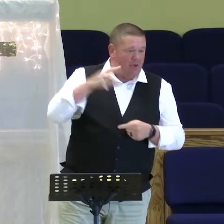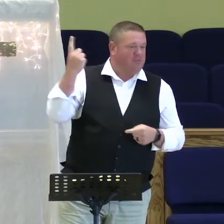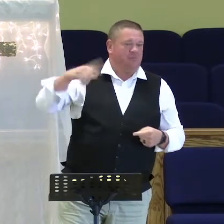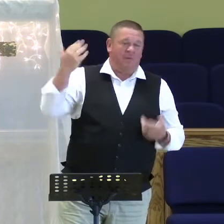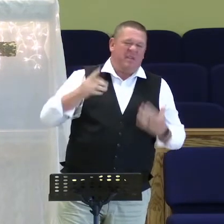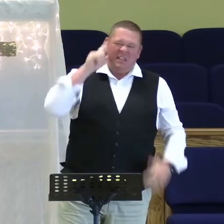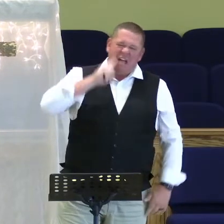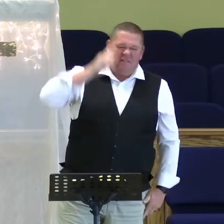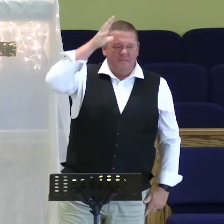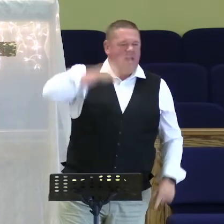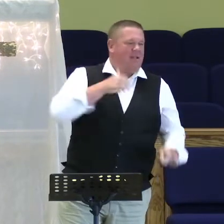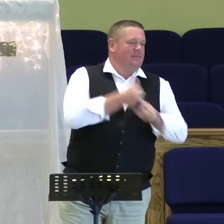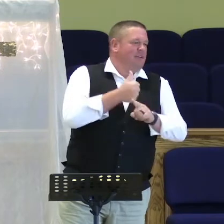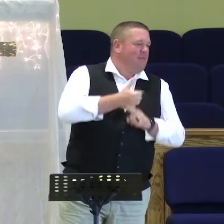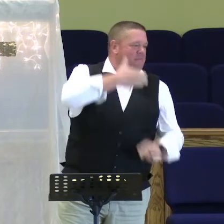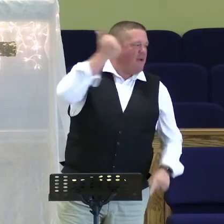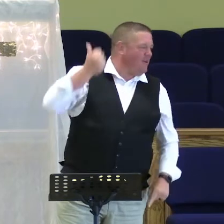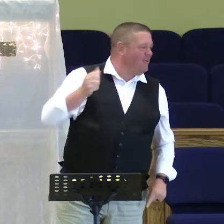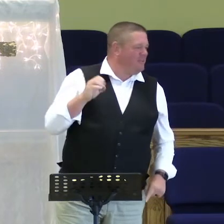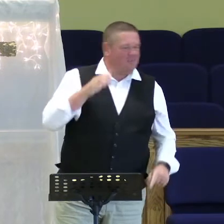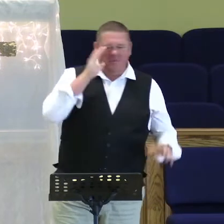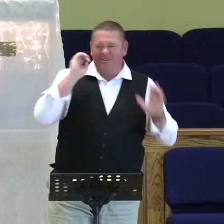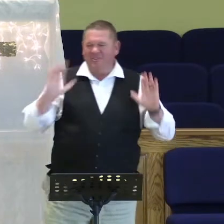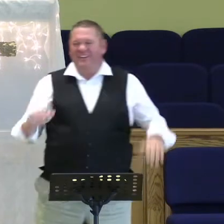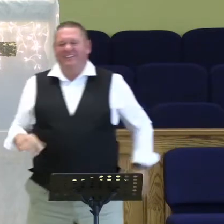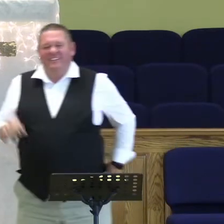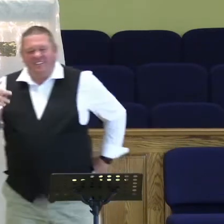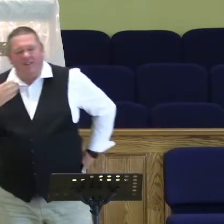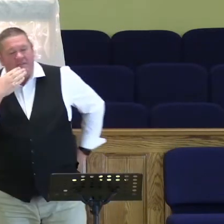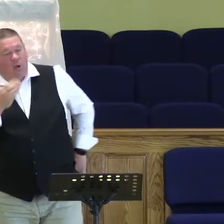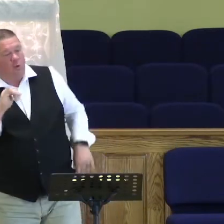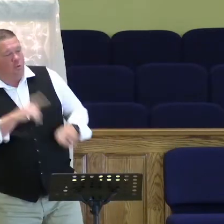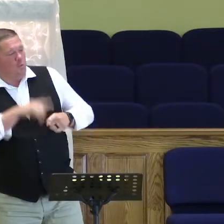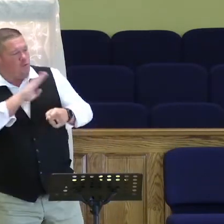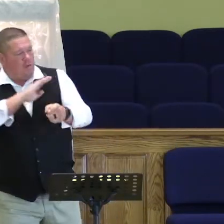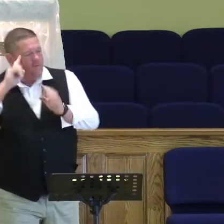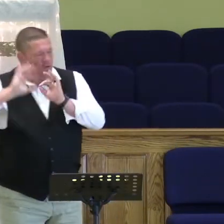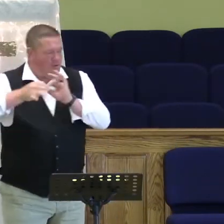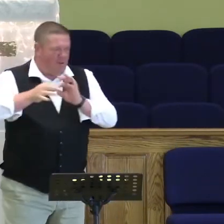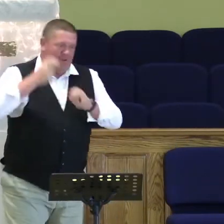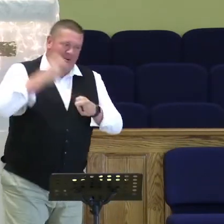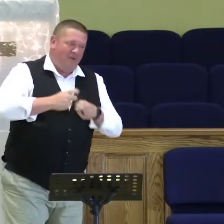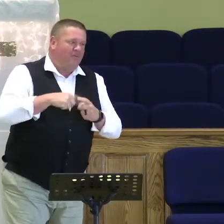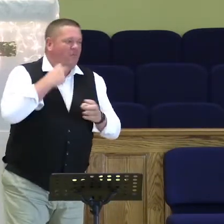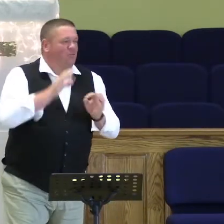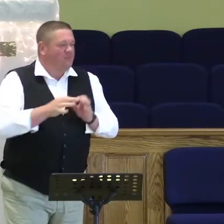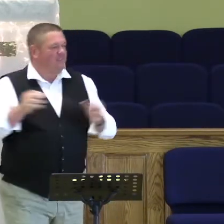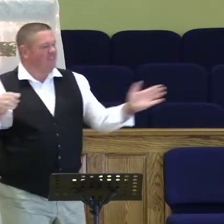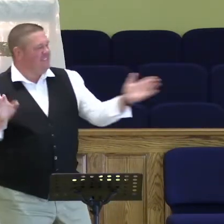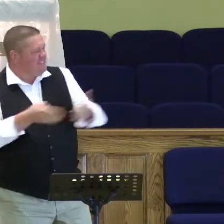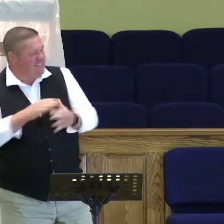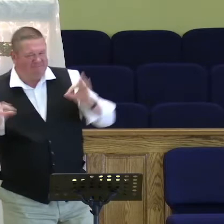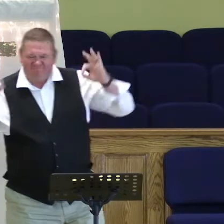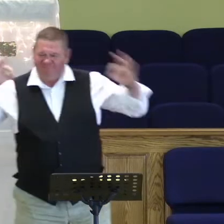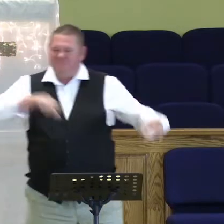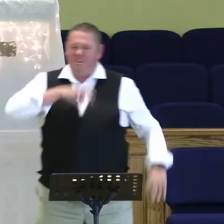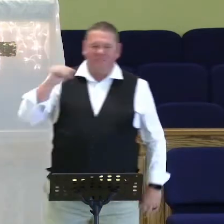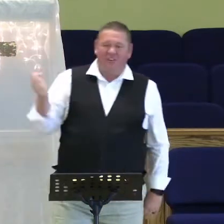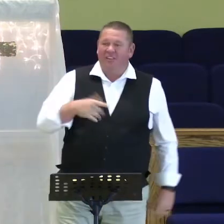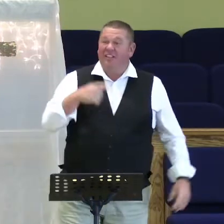state, Brother Nick or someone else. Maybe a deaf man would be better. But that's awesome. So thank you again for Briella for helping with the voice interpreting